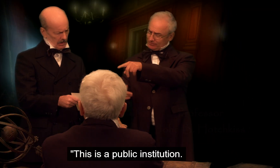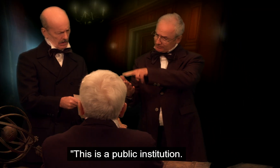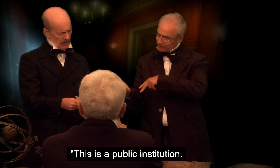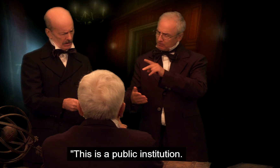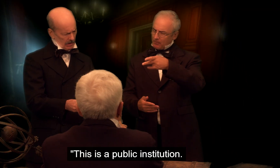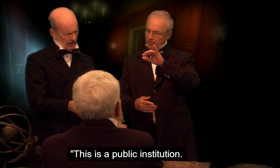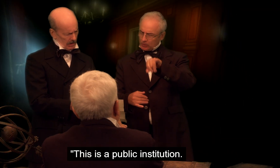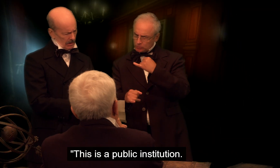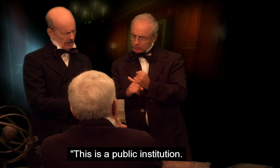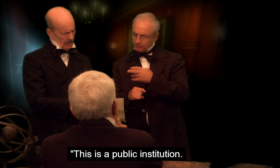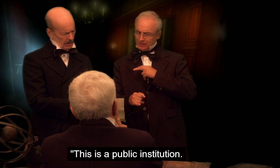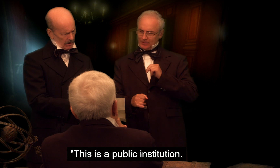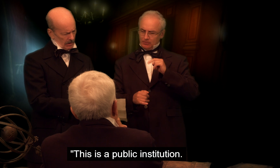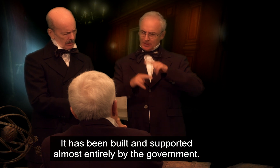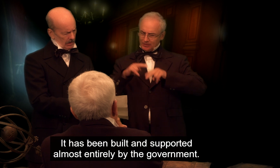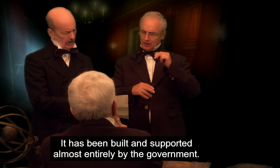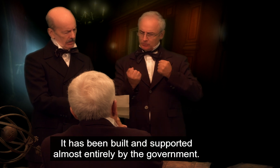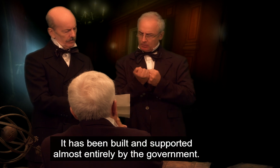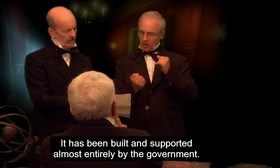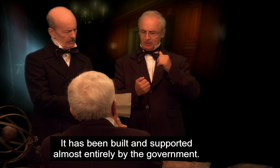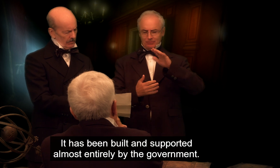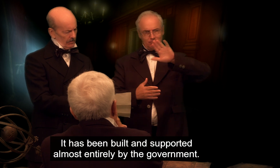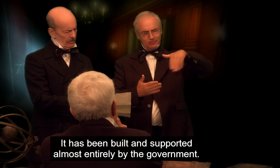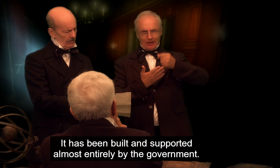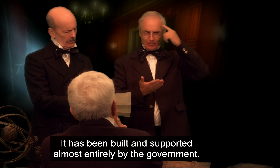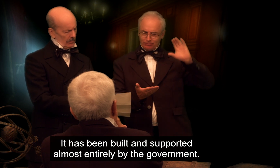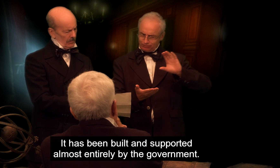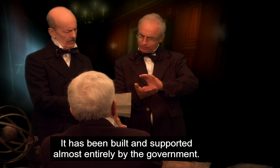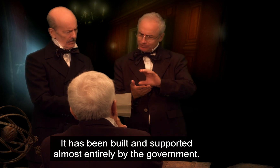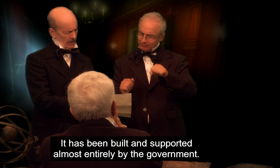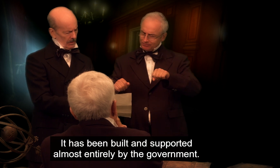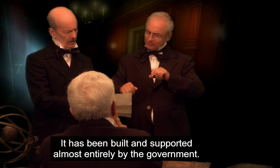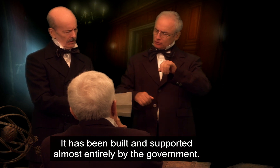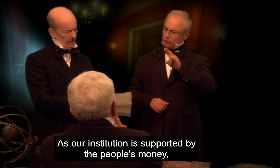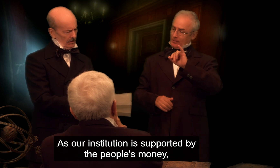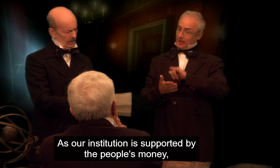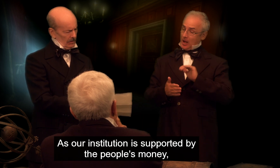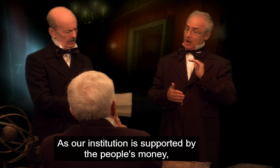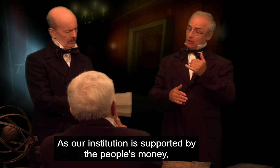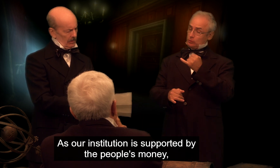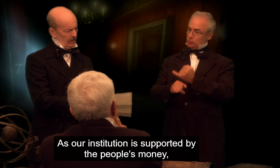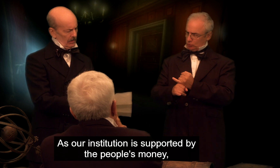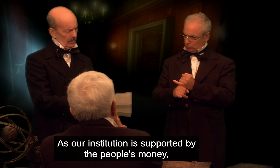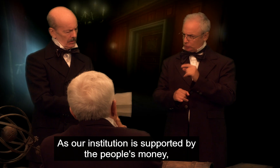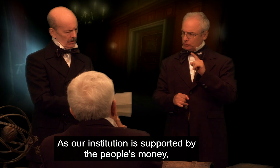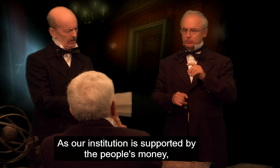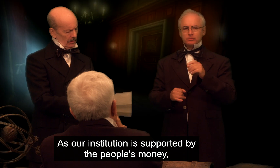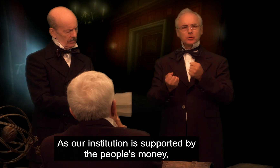This is a public institution. It has been built and supported almost entirely by the government. As our institution is supported